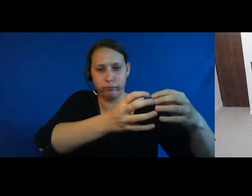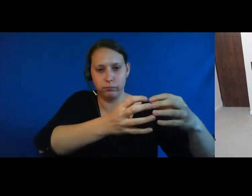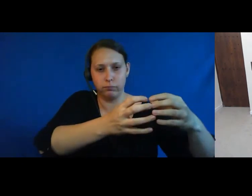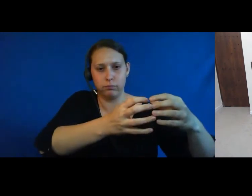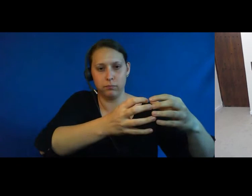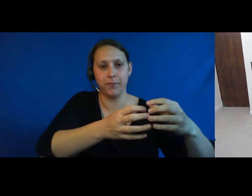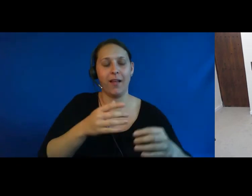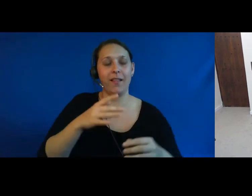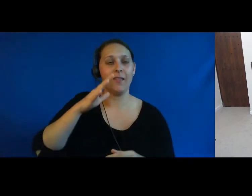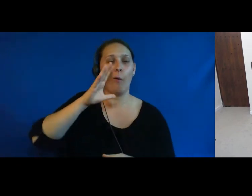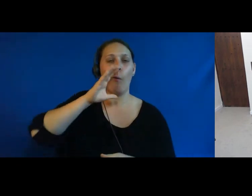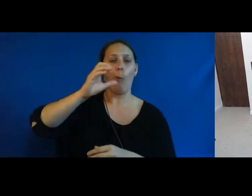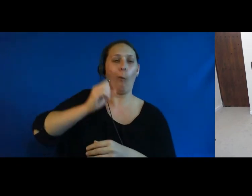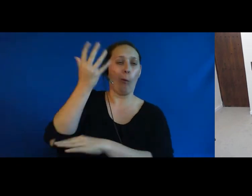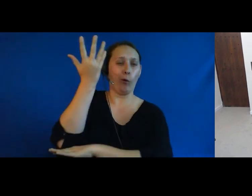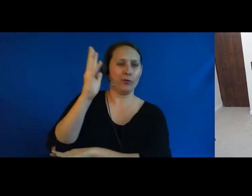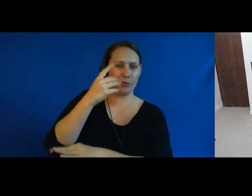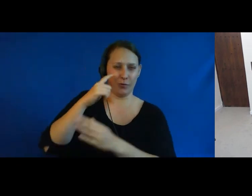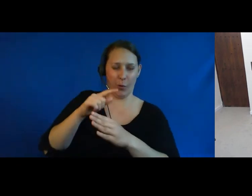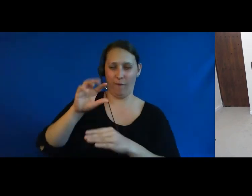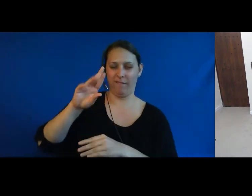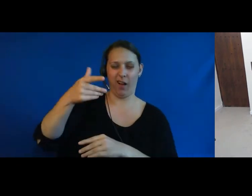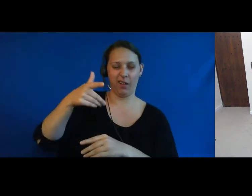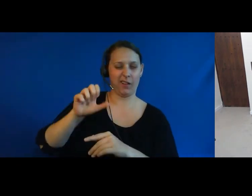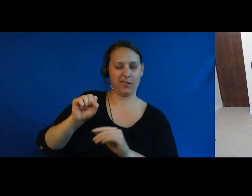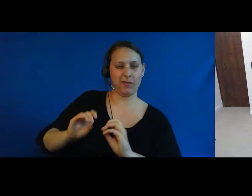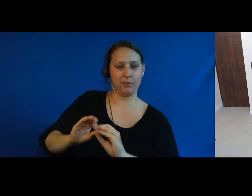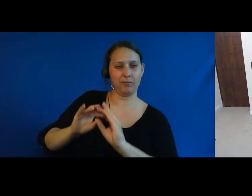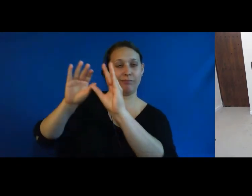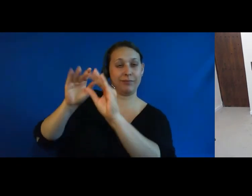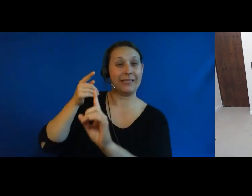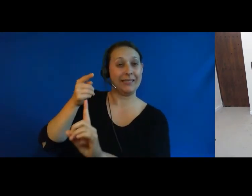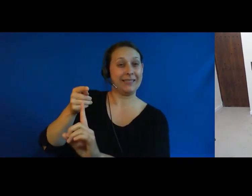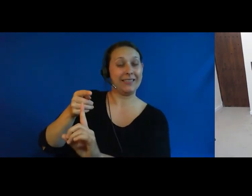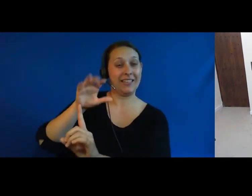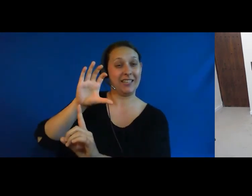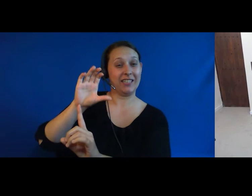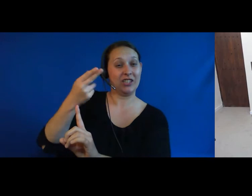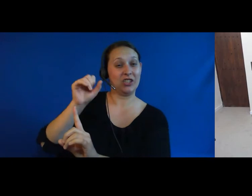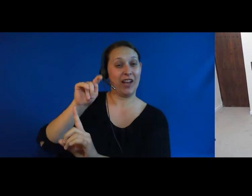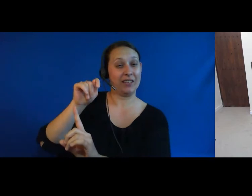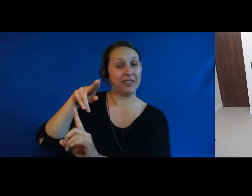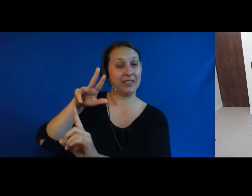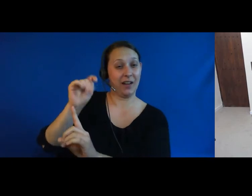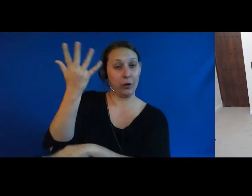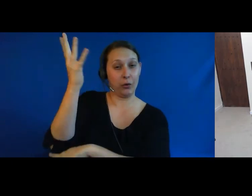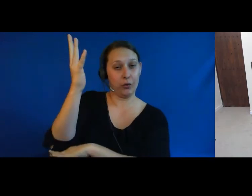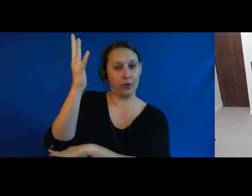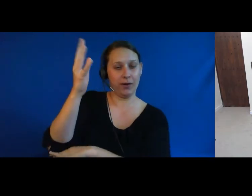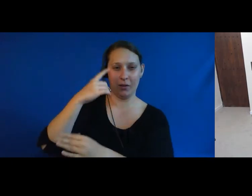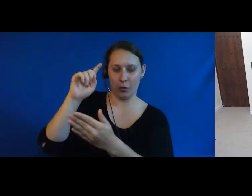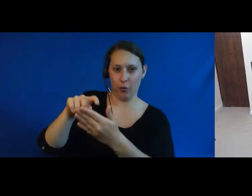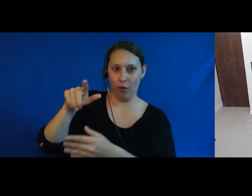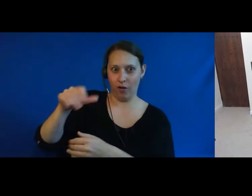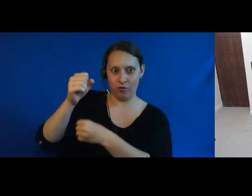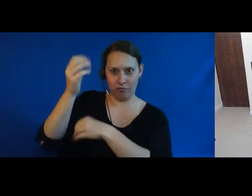the ancient trees, especially the sweet chestnuts. So you're starting to see dieback of these